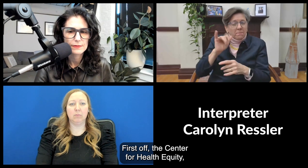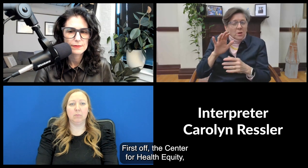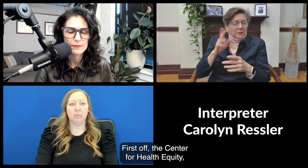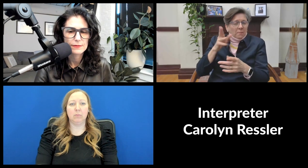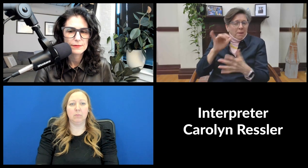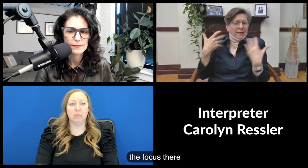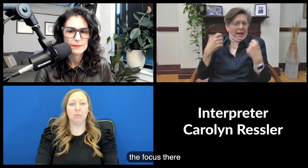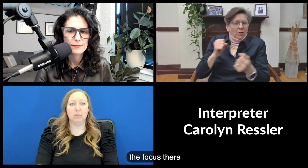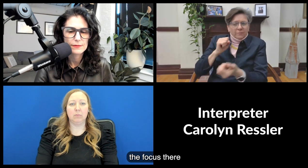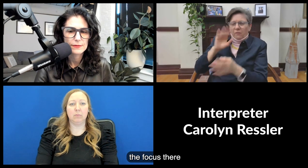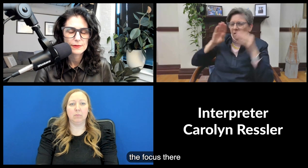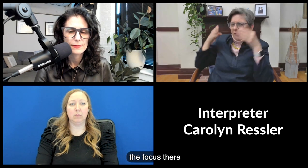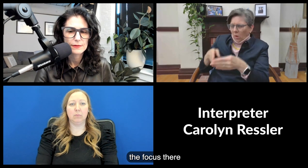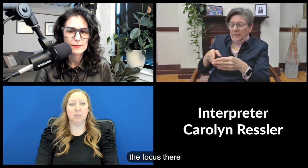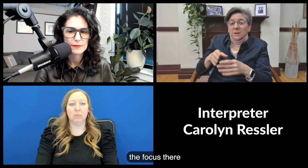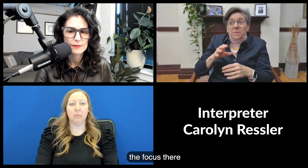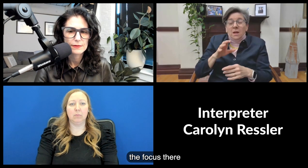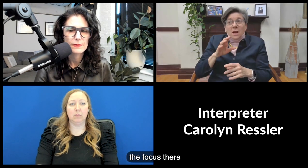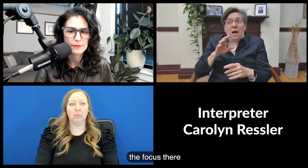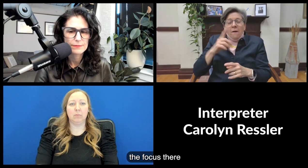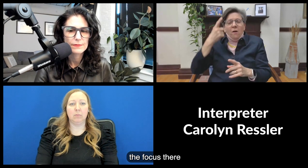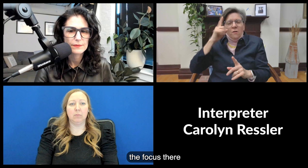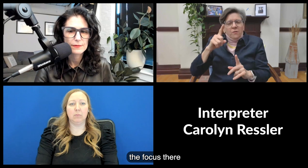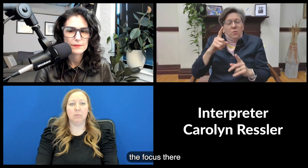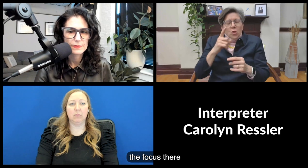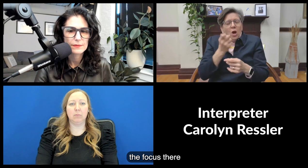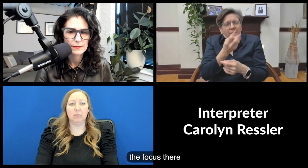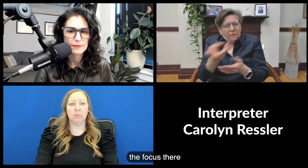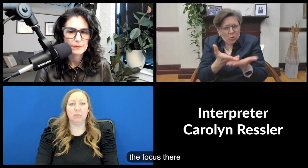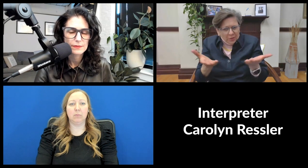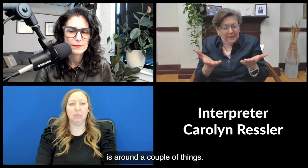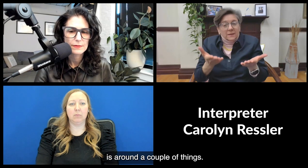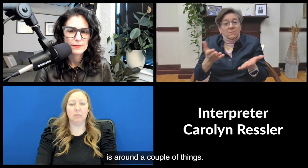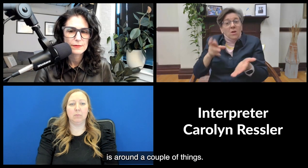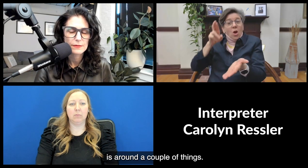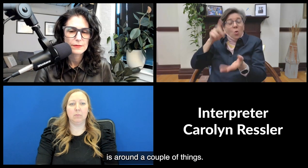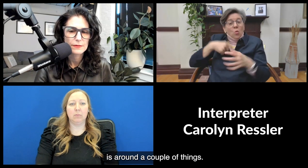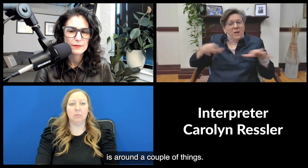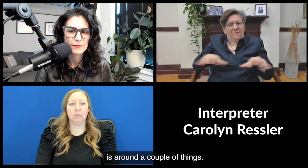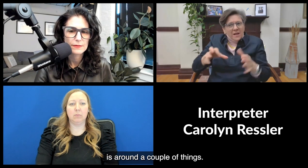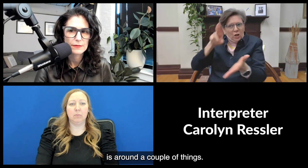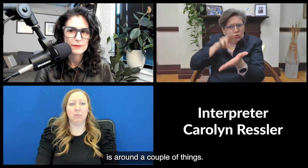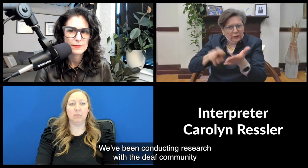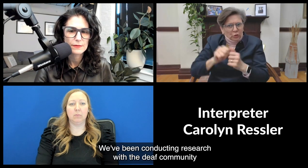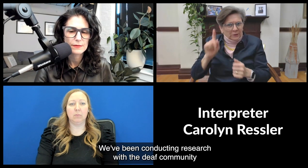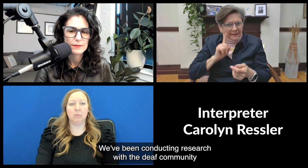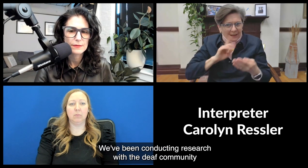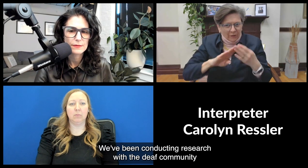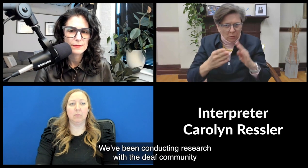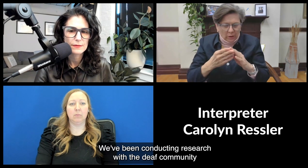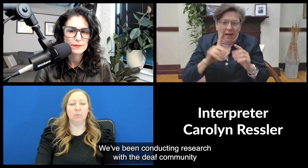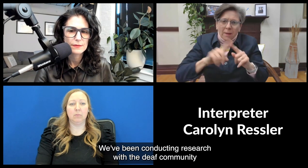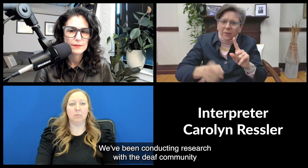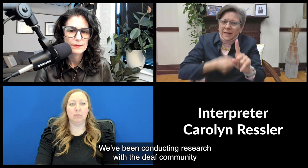Center for Health Equity, Public Health, the focus there is around a couple of things. Now